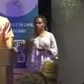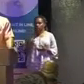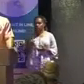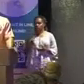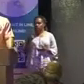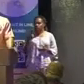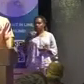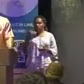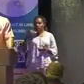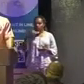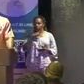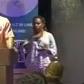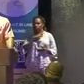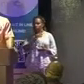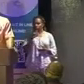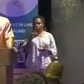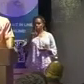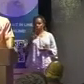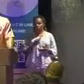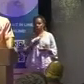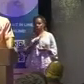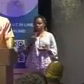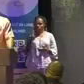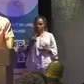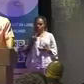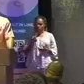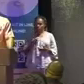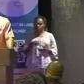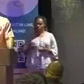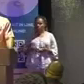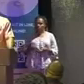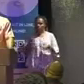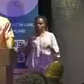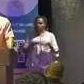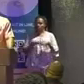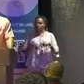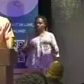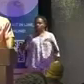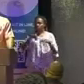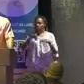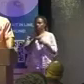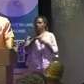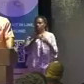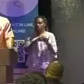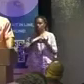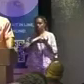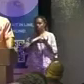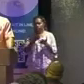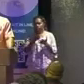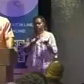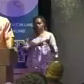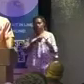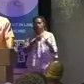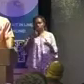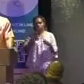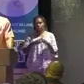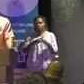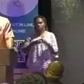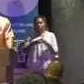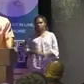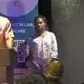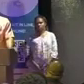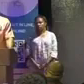now. Those who are fully engaged to pay more tax here. And because of 200,000, now